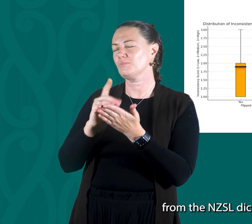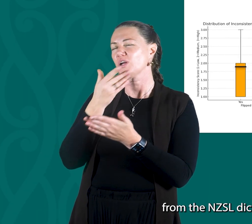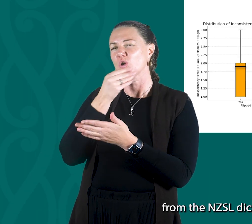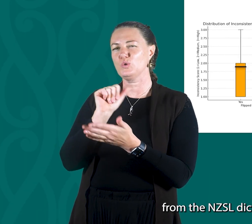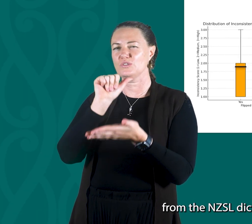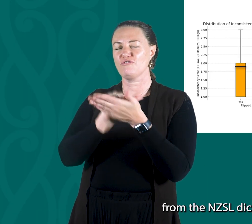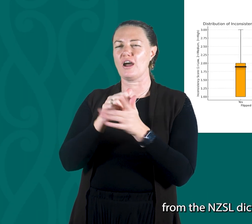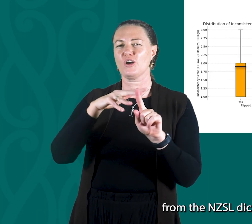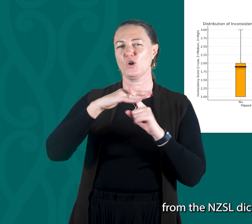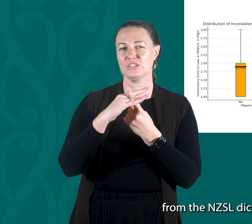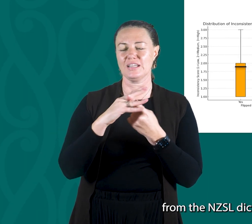the NZSL dictionary,